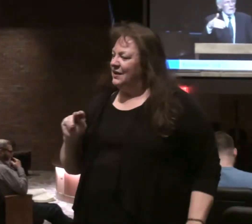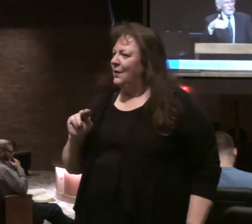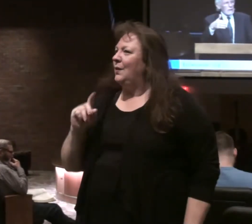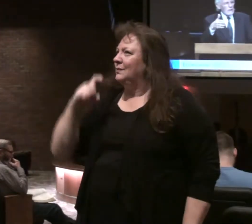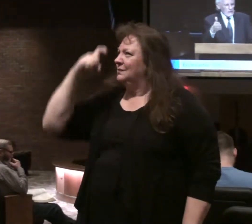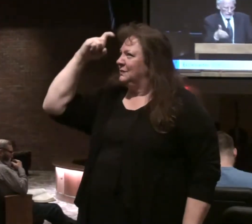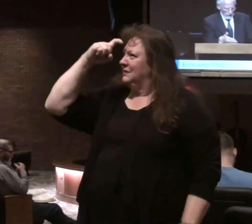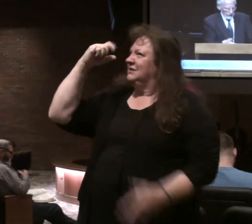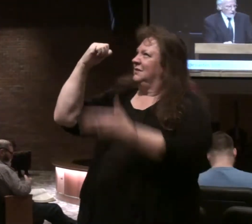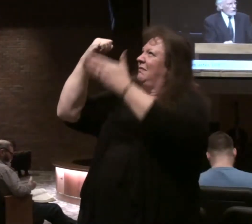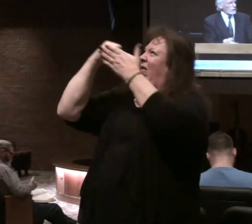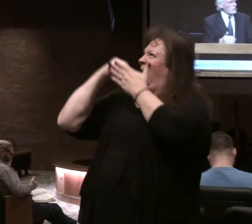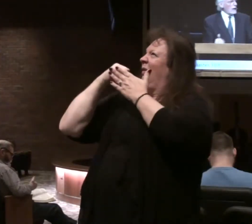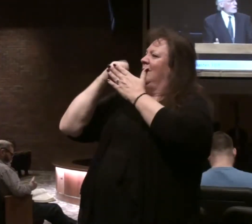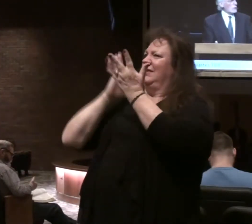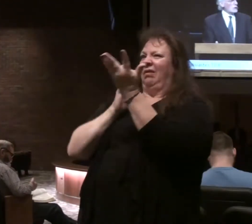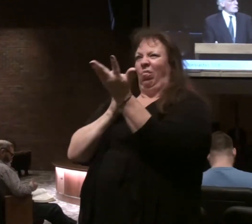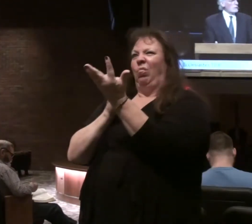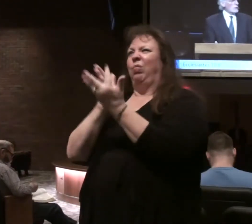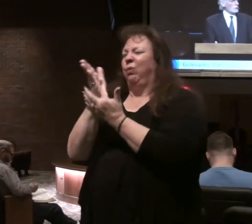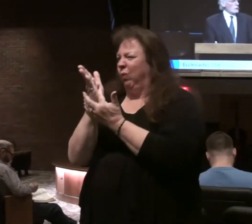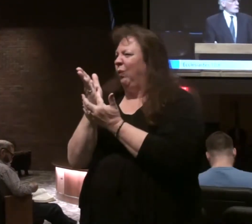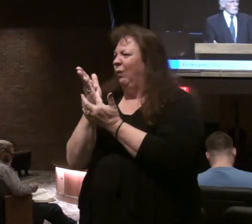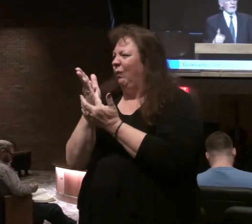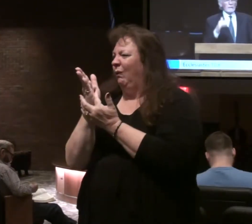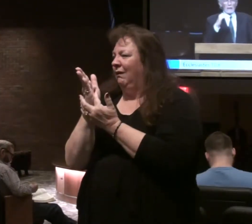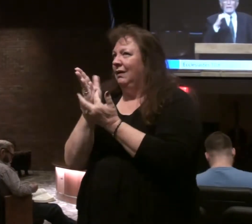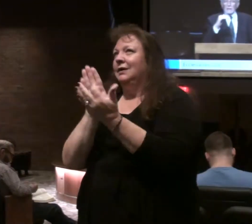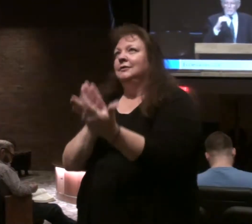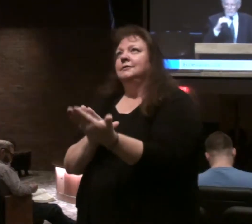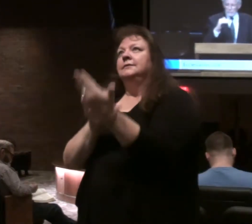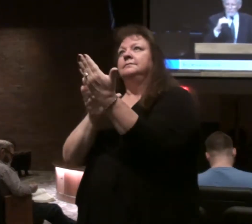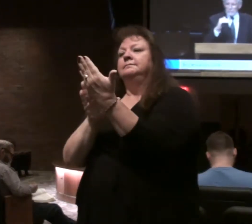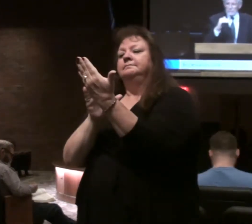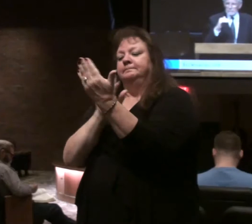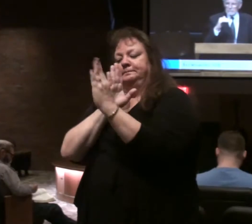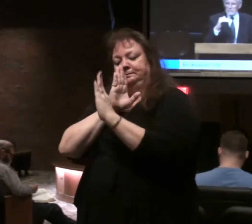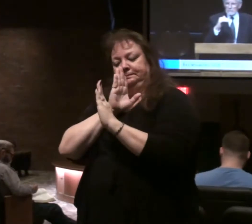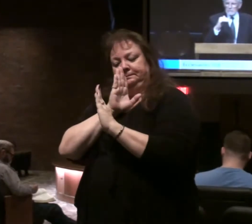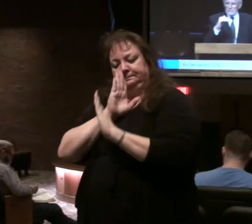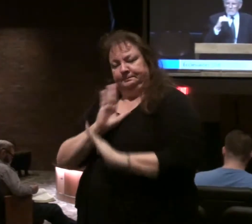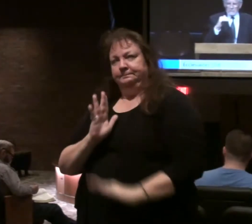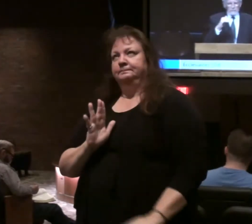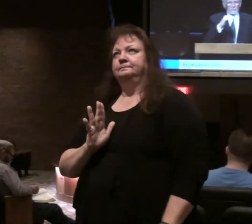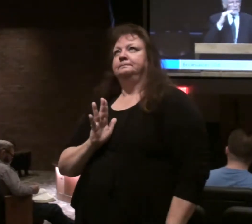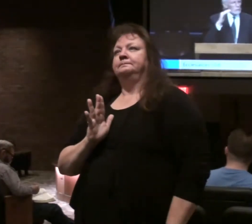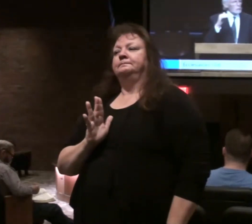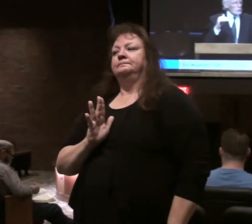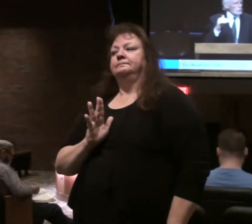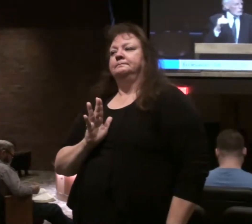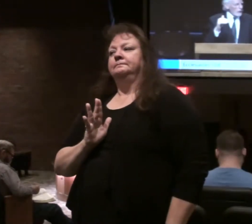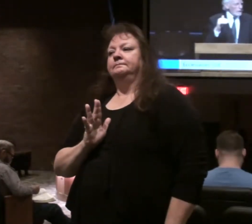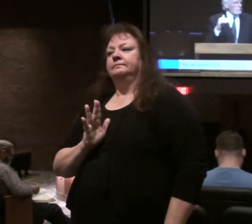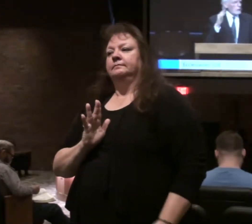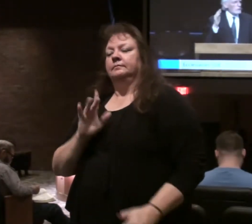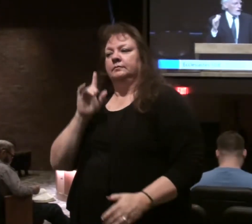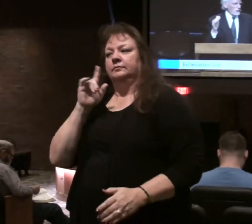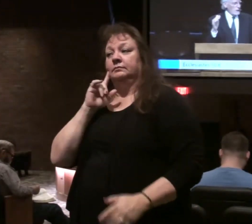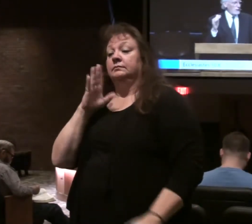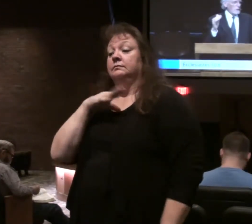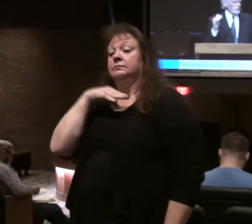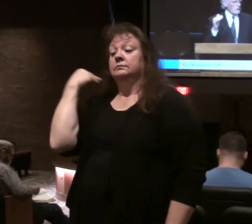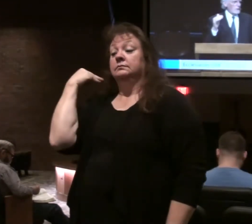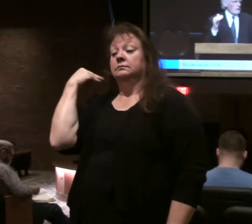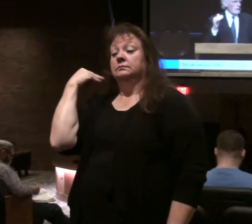navigate, even like he talked about when you're before the ruler. Maintain composure. It doesn't mean you won't lose your head. Paul